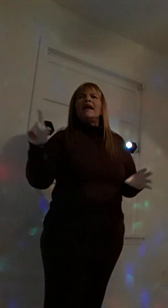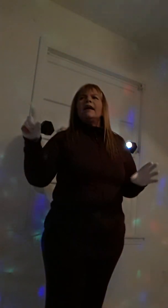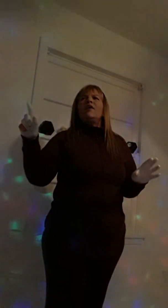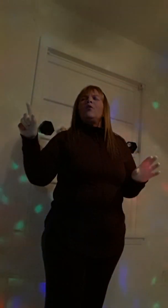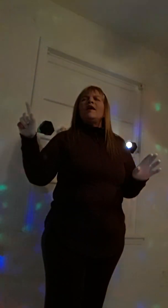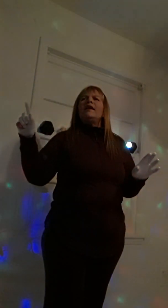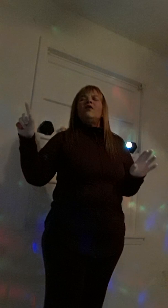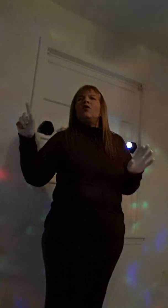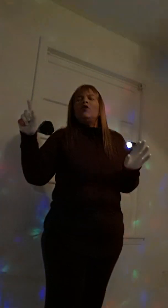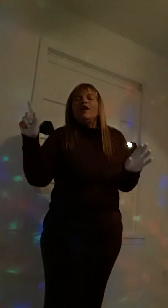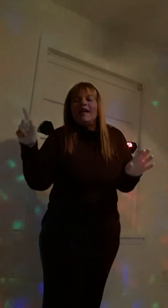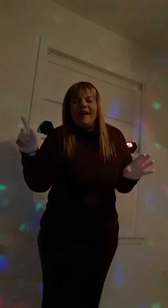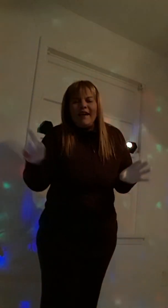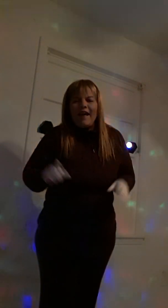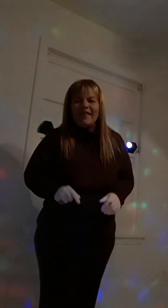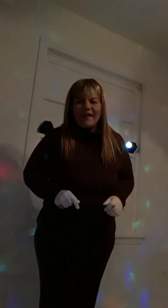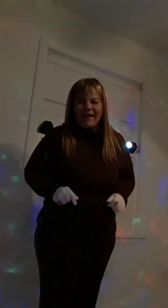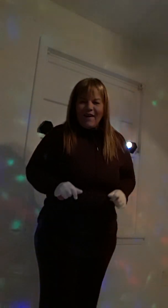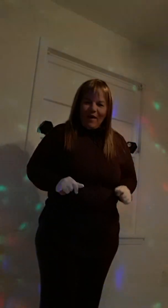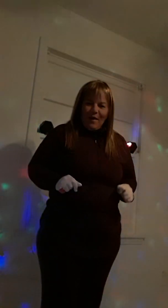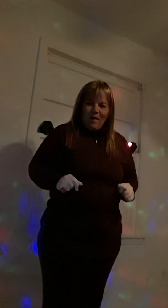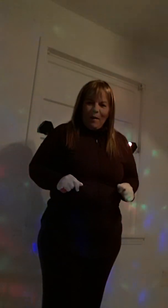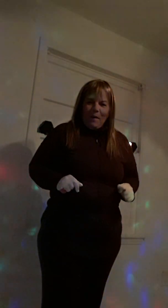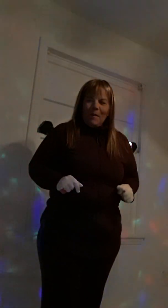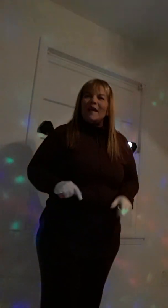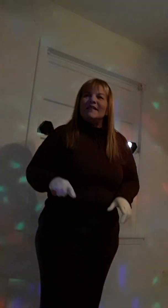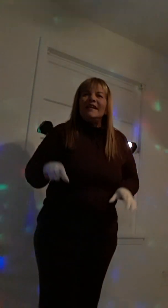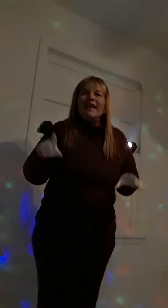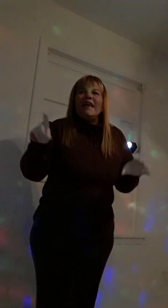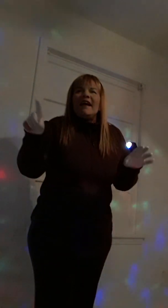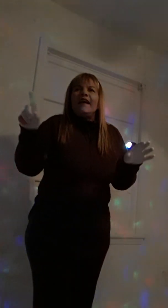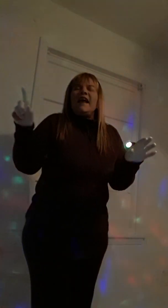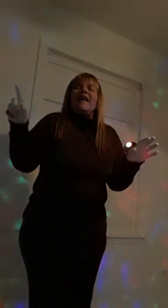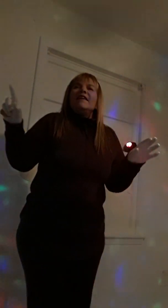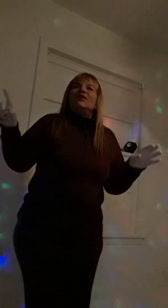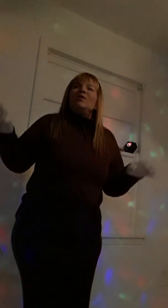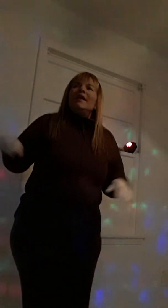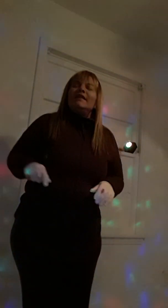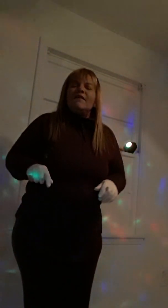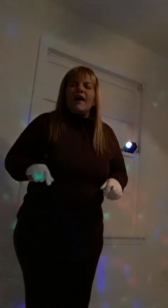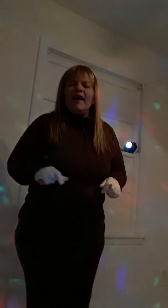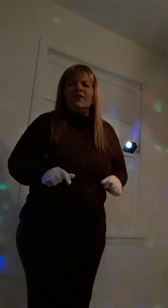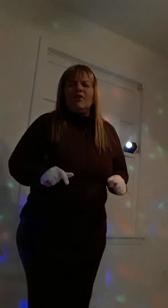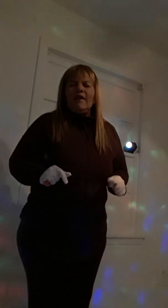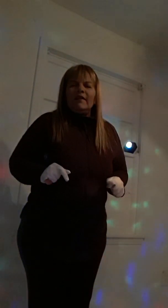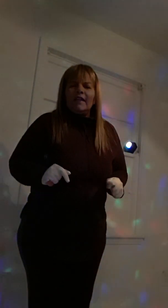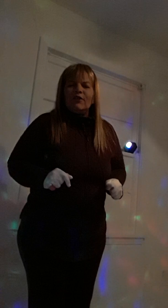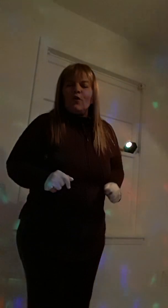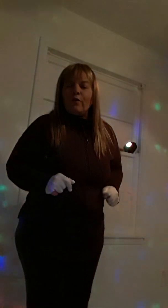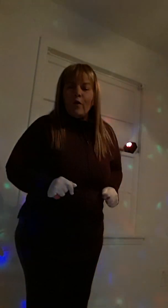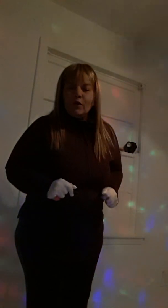que no iría nadie. Parecería que nadie estuviera trabajando, levantando